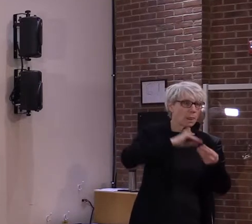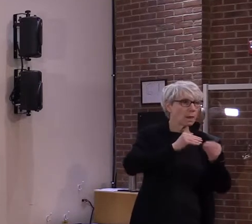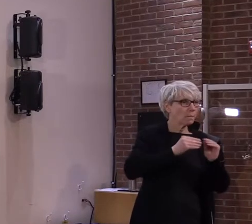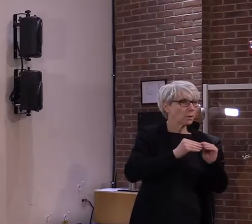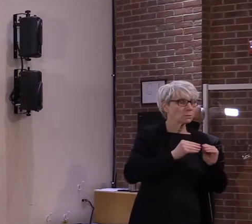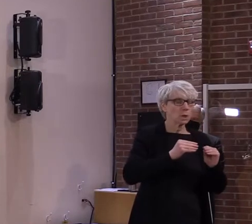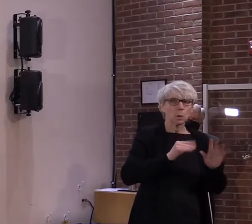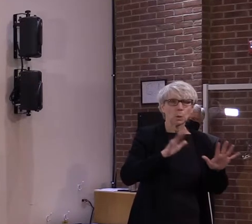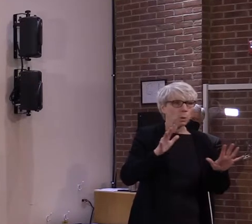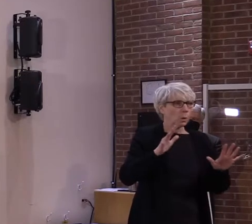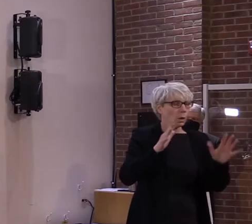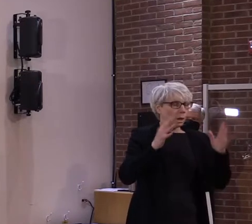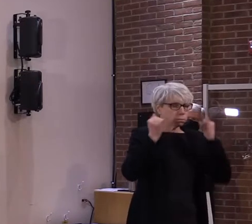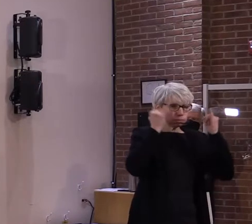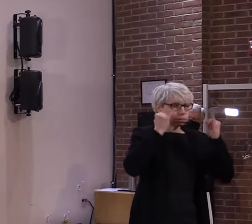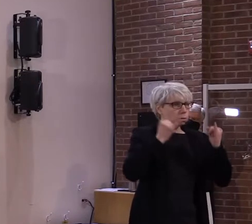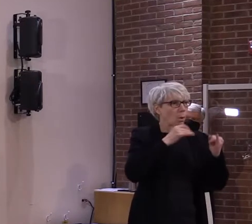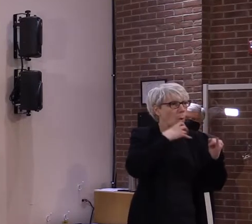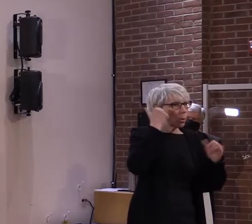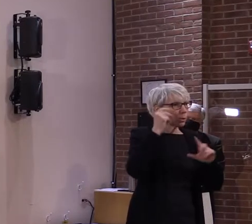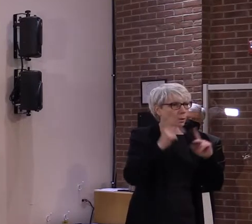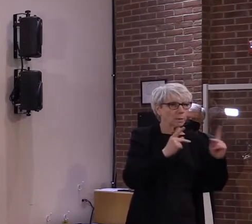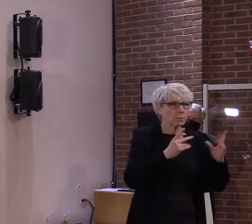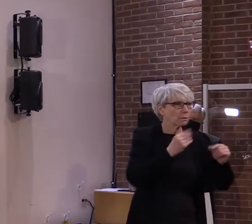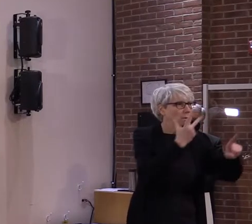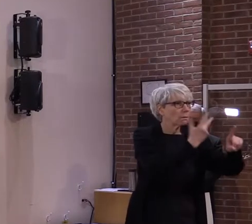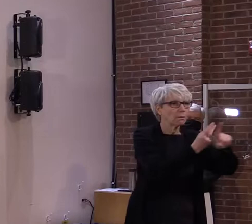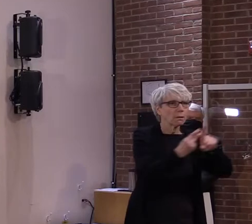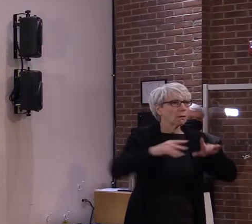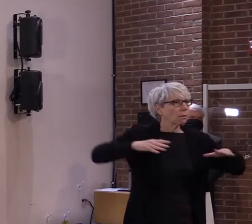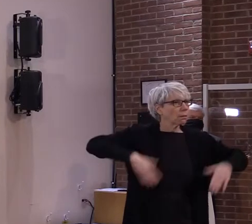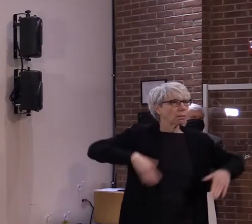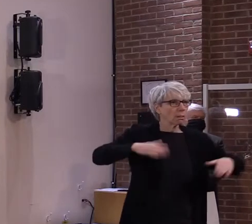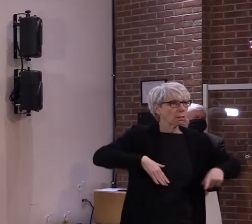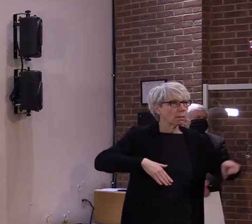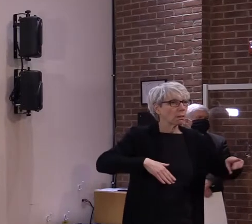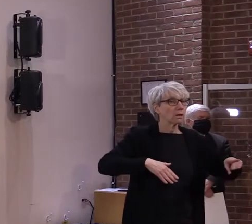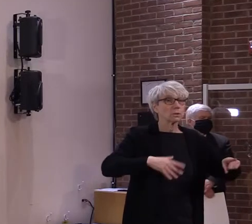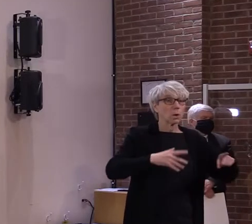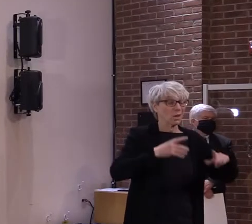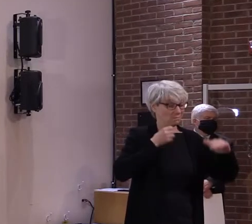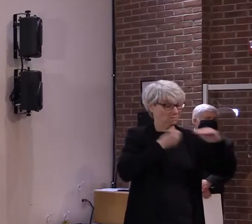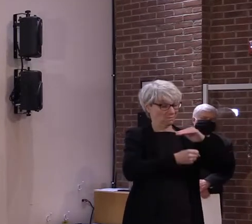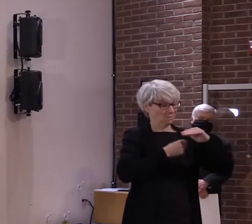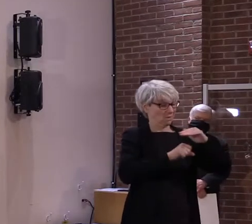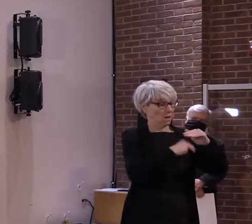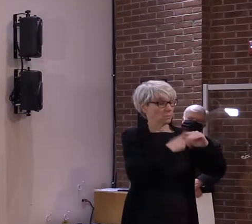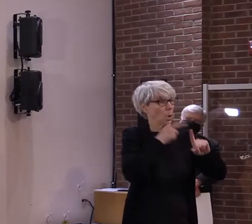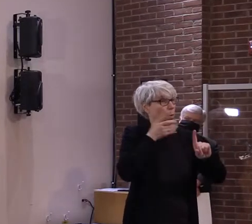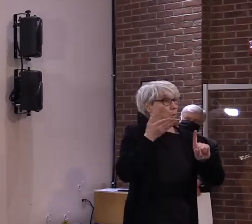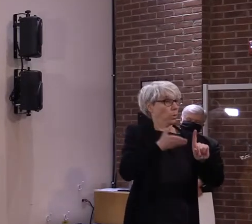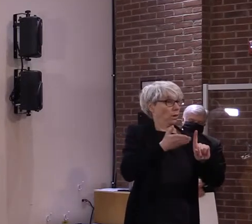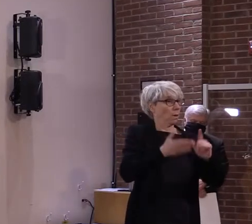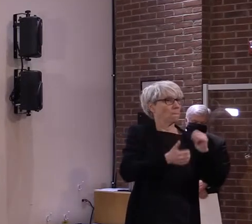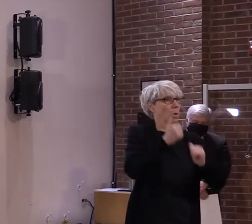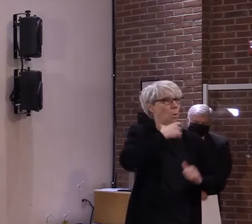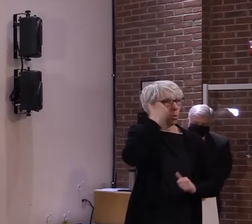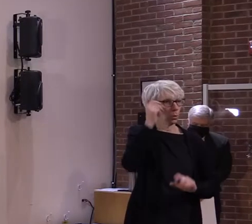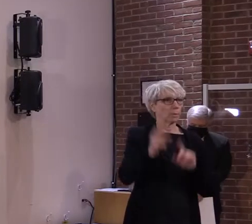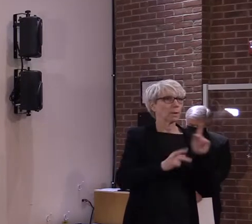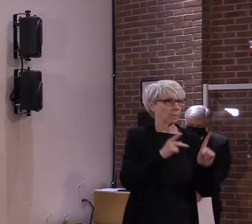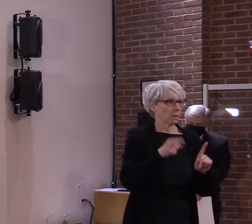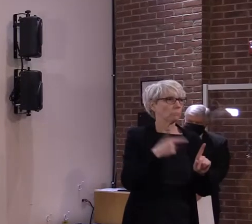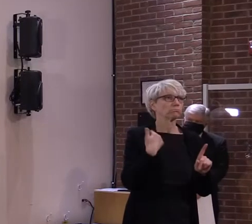protect the most vulnerable, they indeed would comprise the majority of the hospitalizations because of their risk.